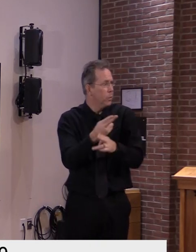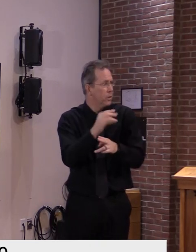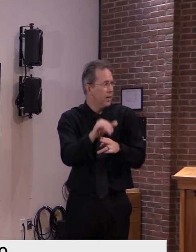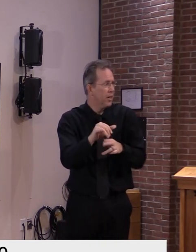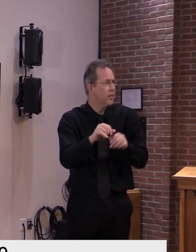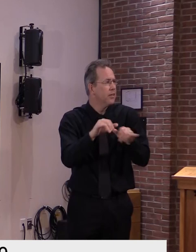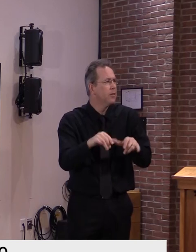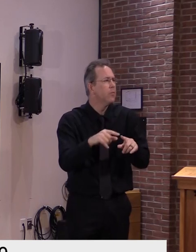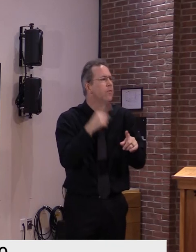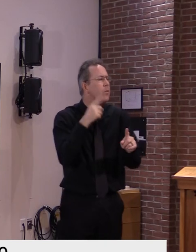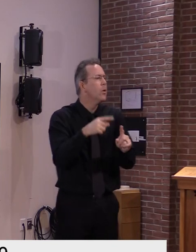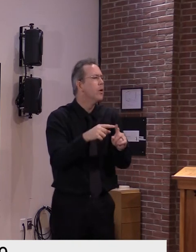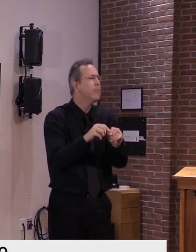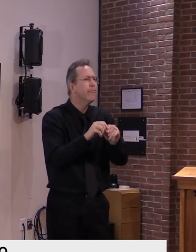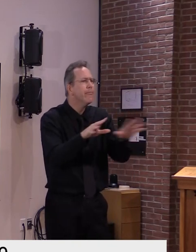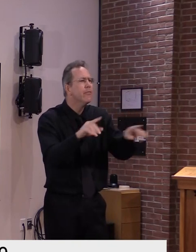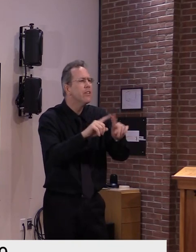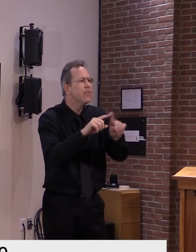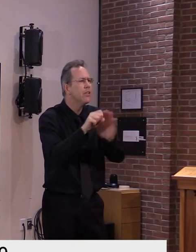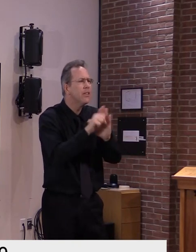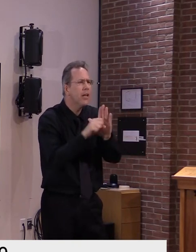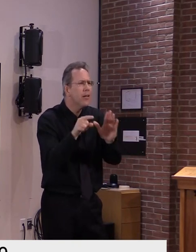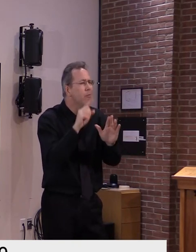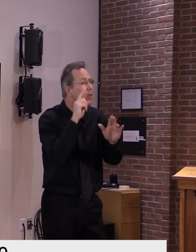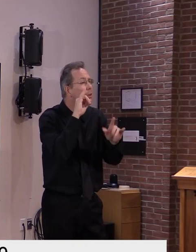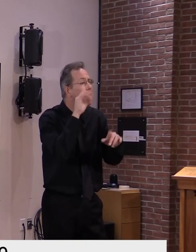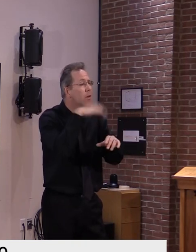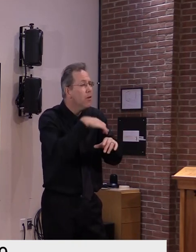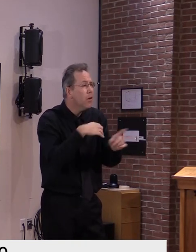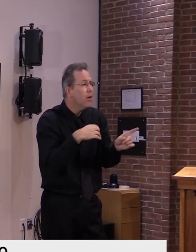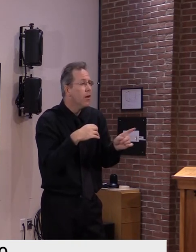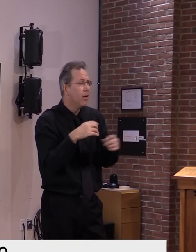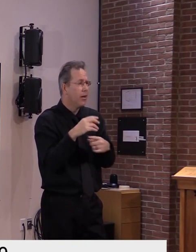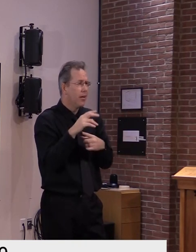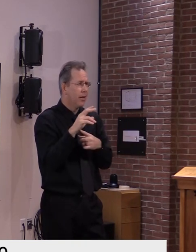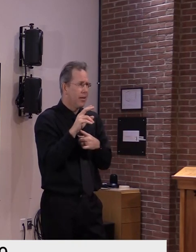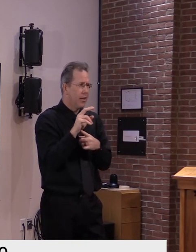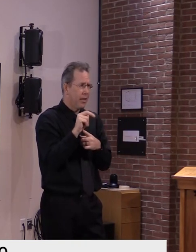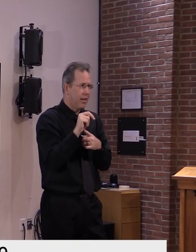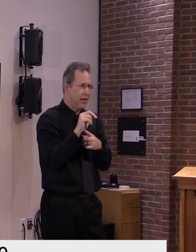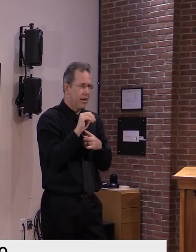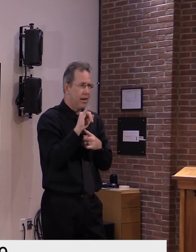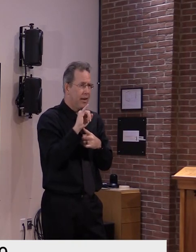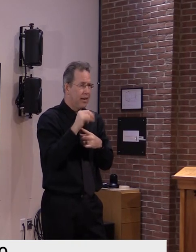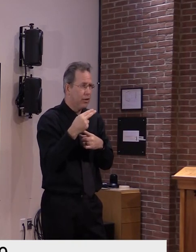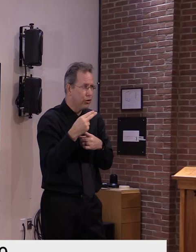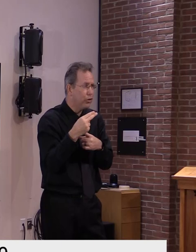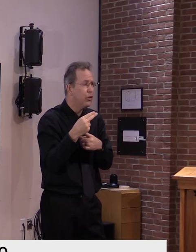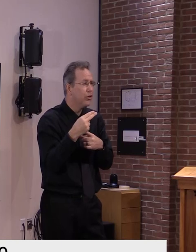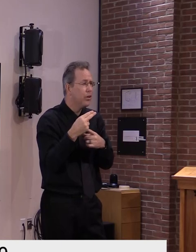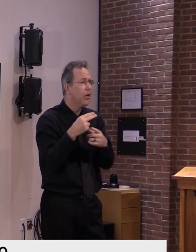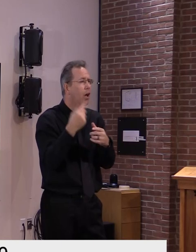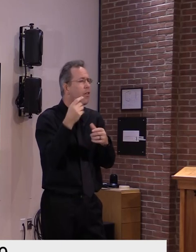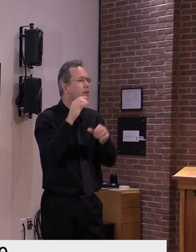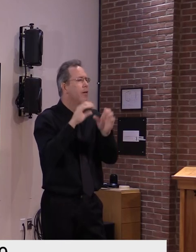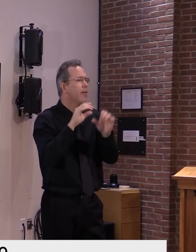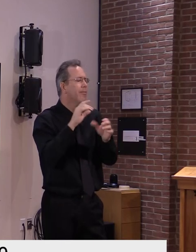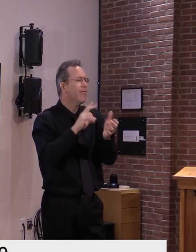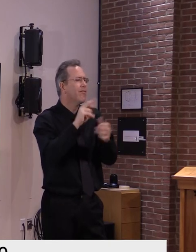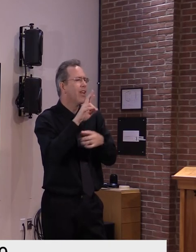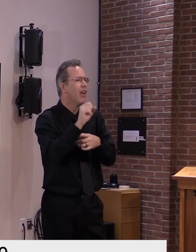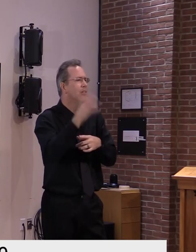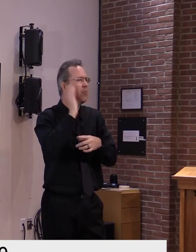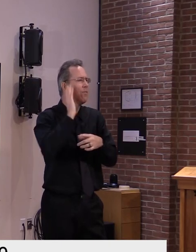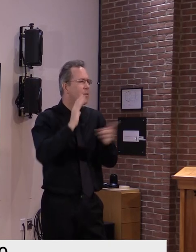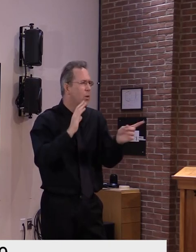unfavorable reviews from both the NIH and Infectious Disease Society of America. The NIH felt there was